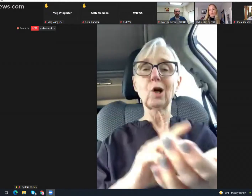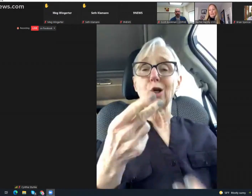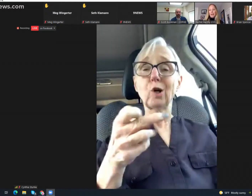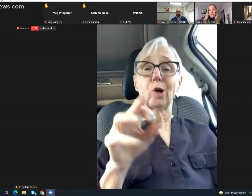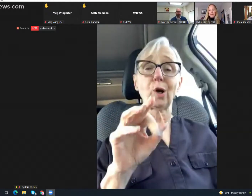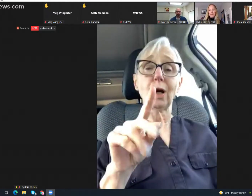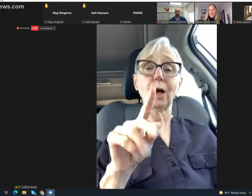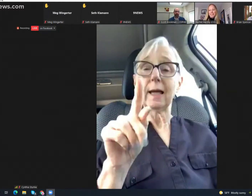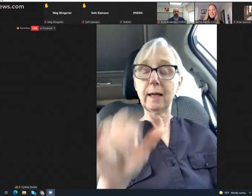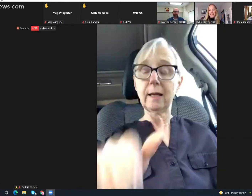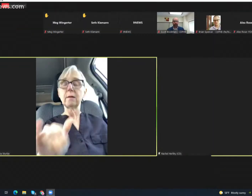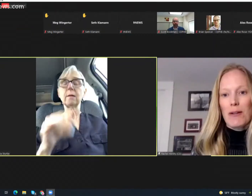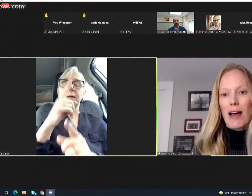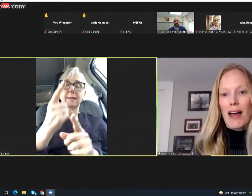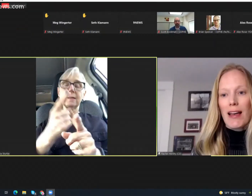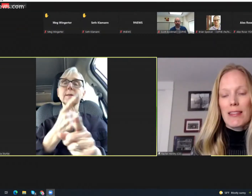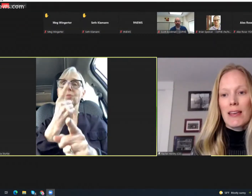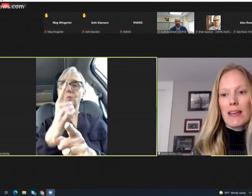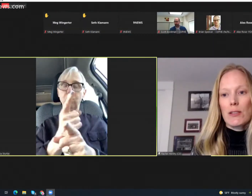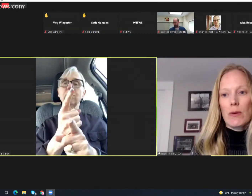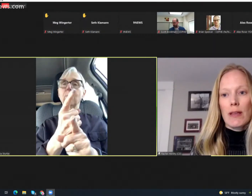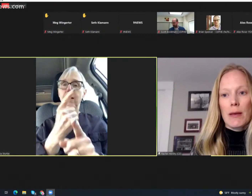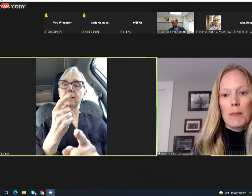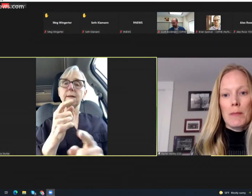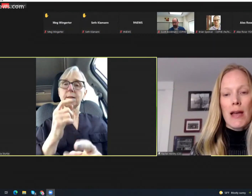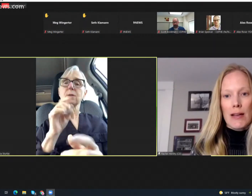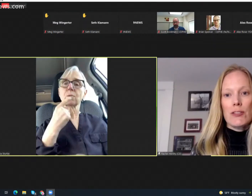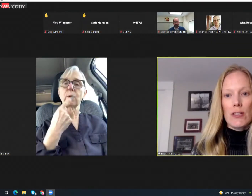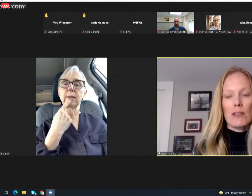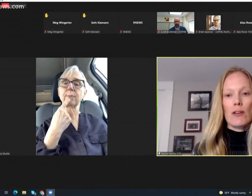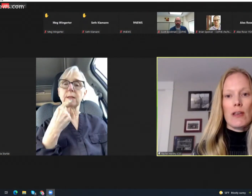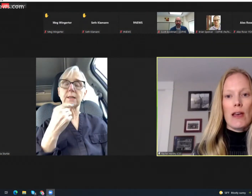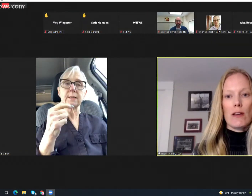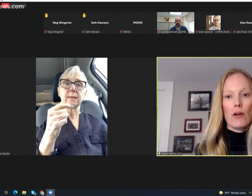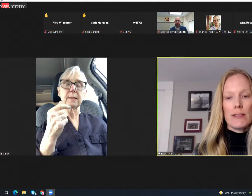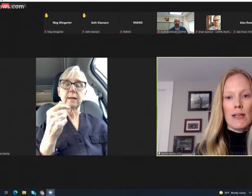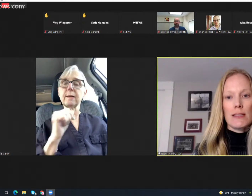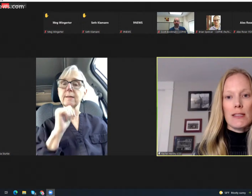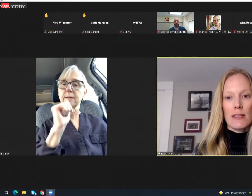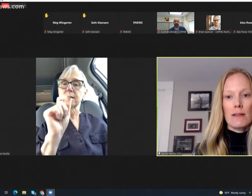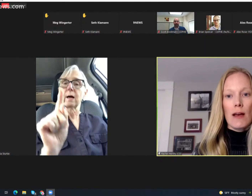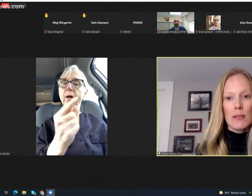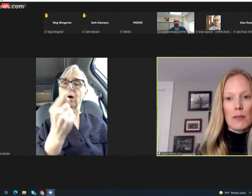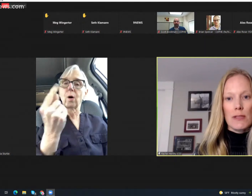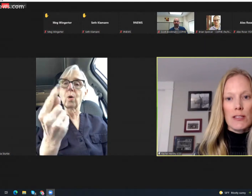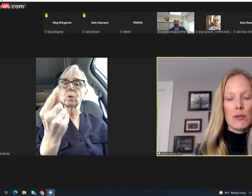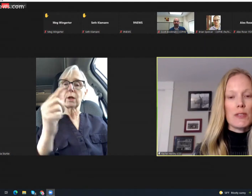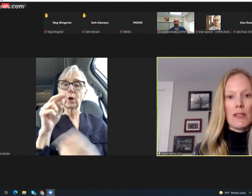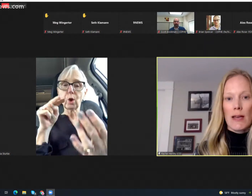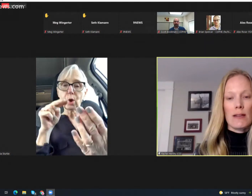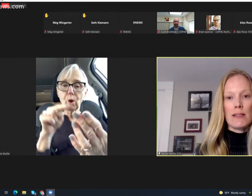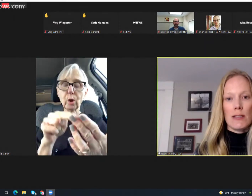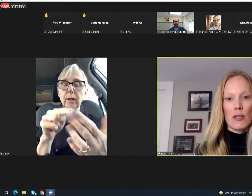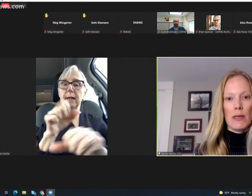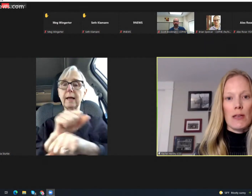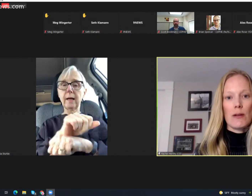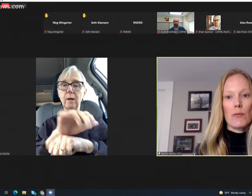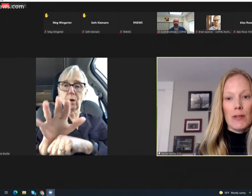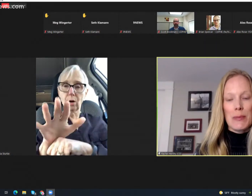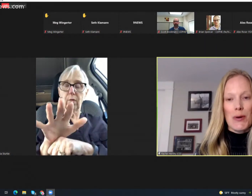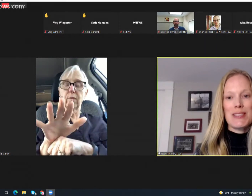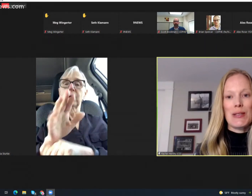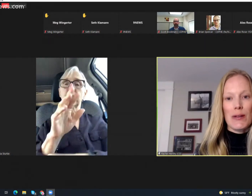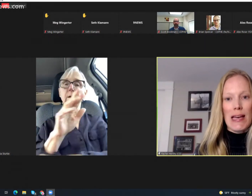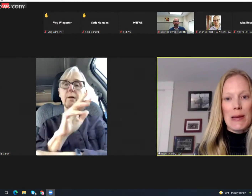No, I think that's exactly what I was going to say. So I think it's really not just looking at COVID-19 hospitalizations, which again continue to